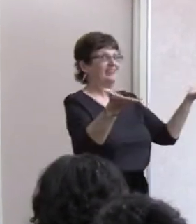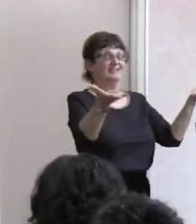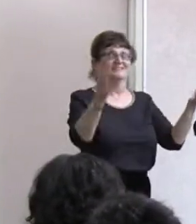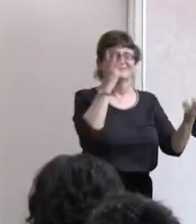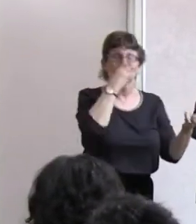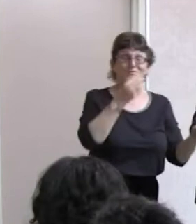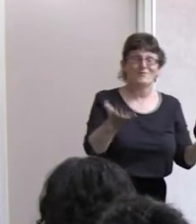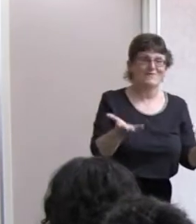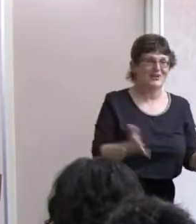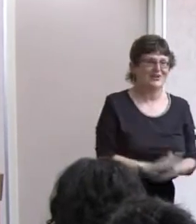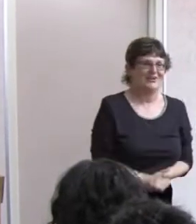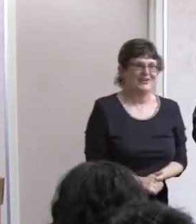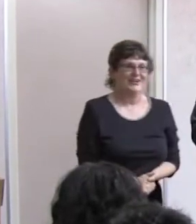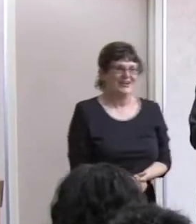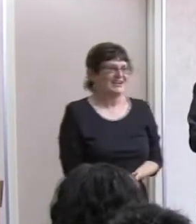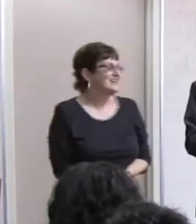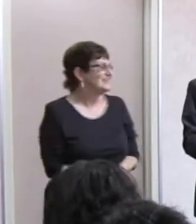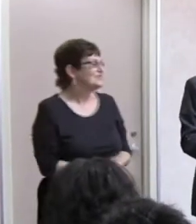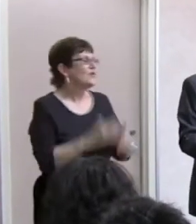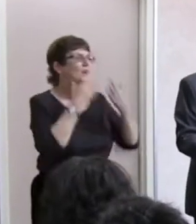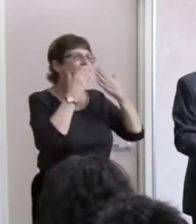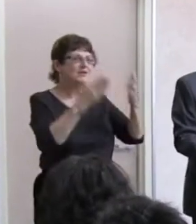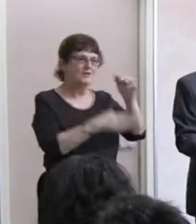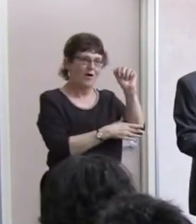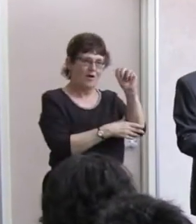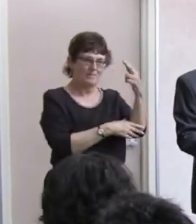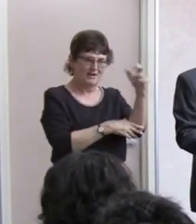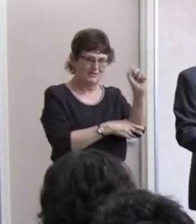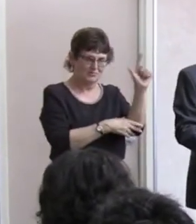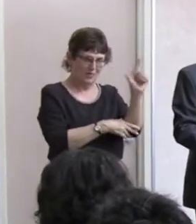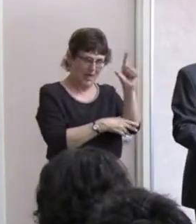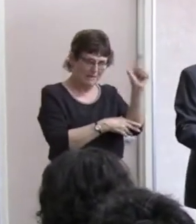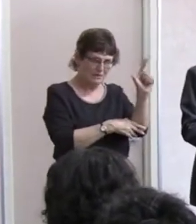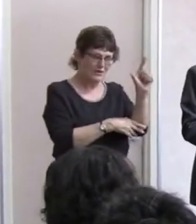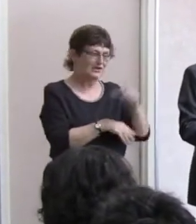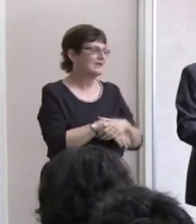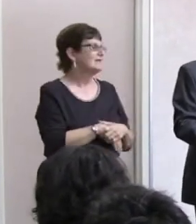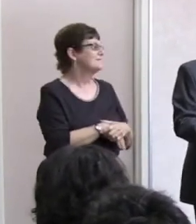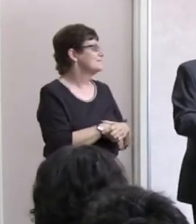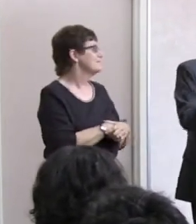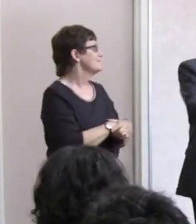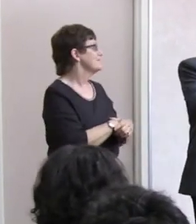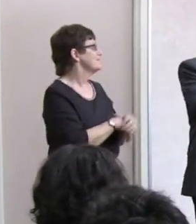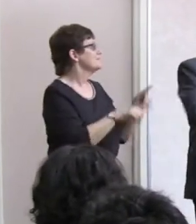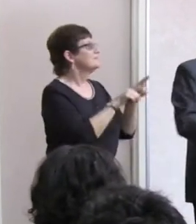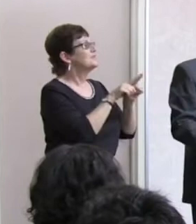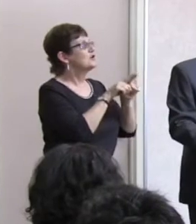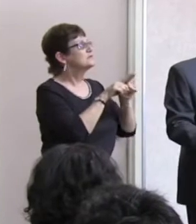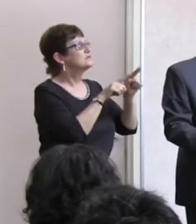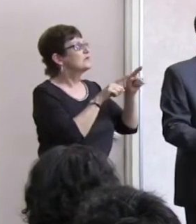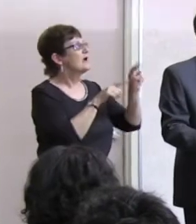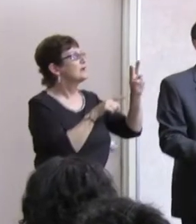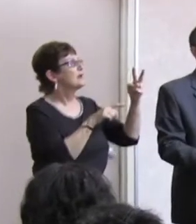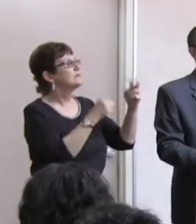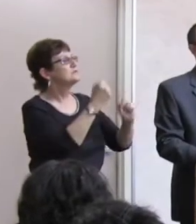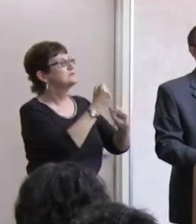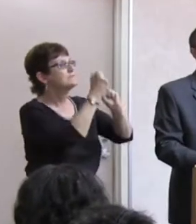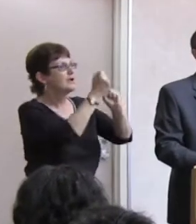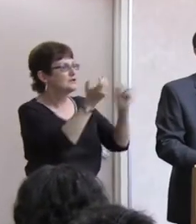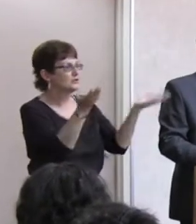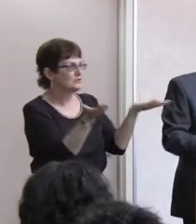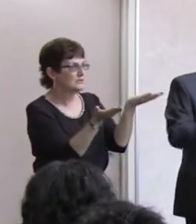ago. And so thank you to Alhambra High School Library for that. And I also want to thank, we have a couple of our sponsors